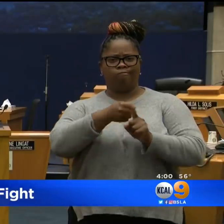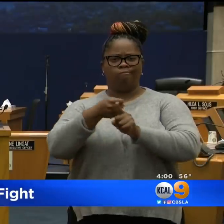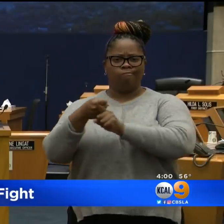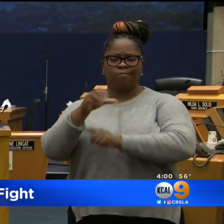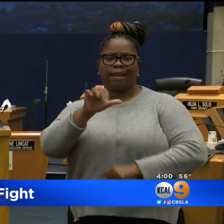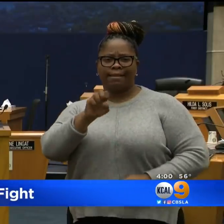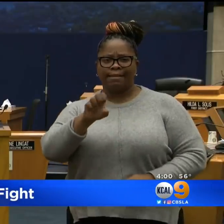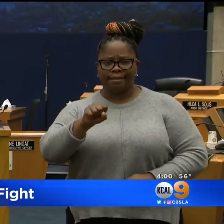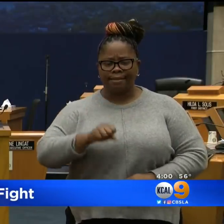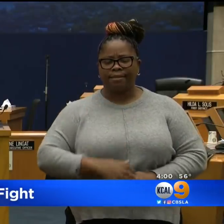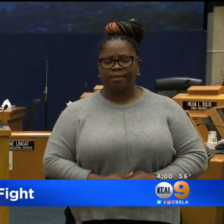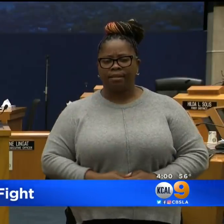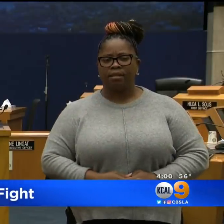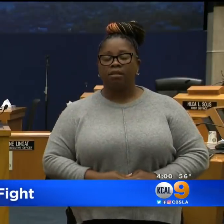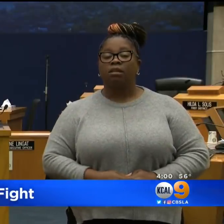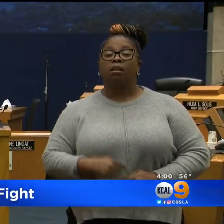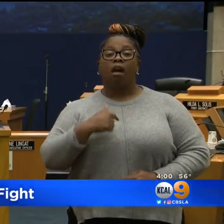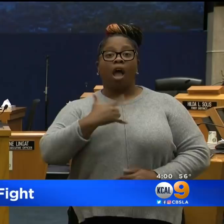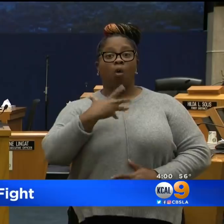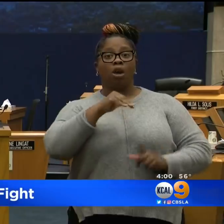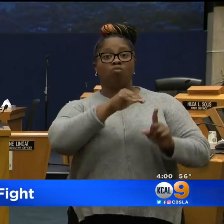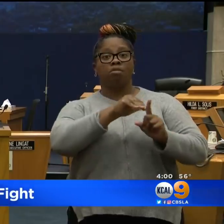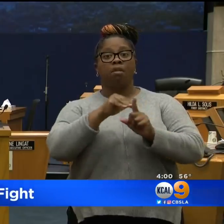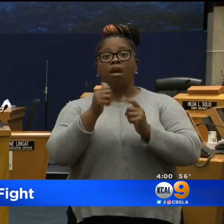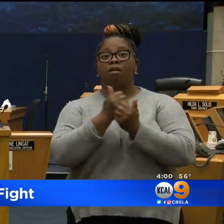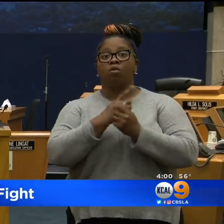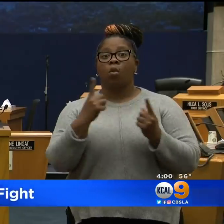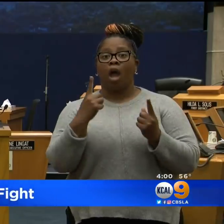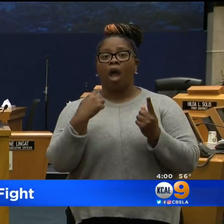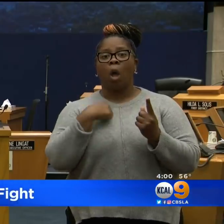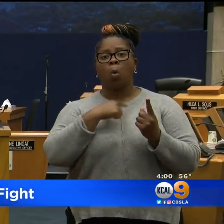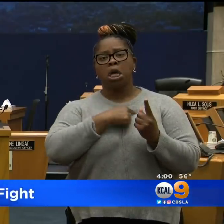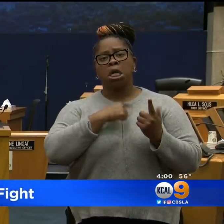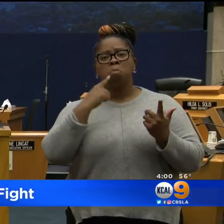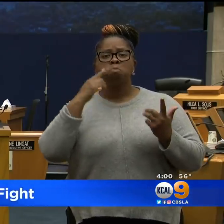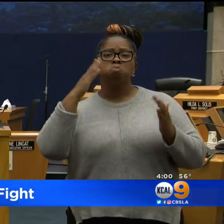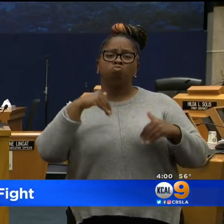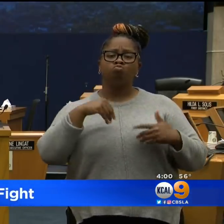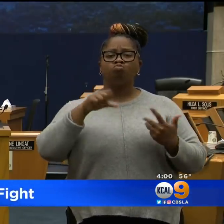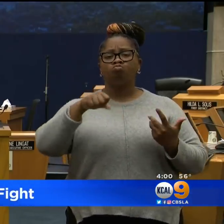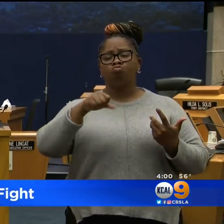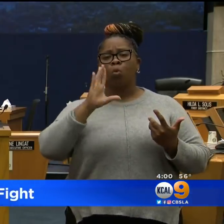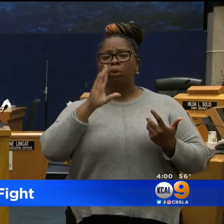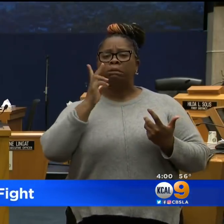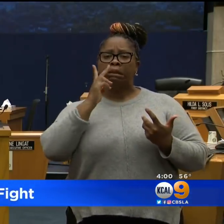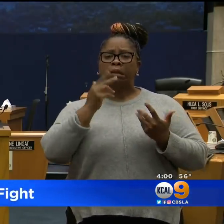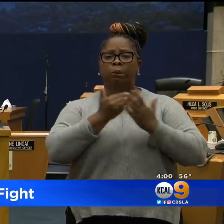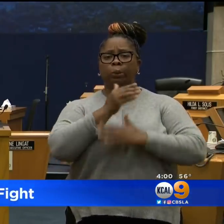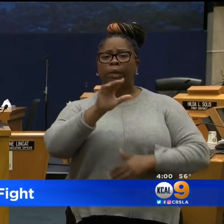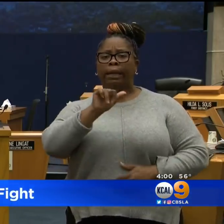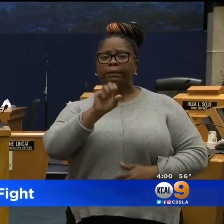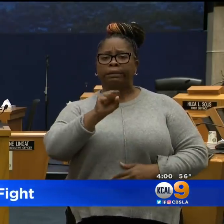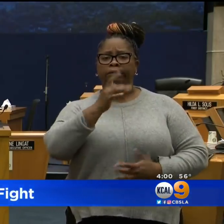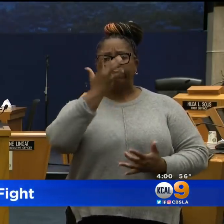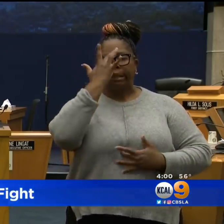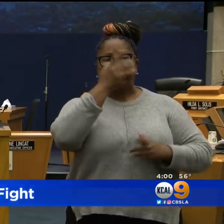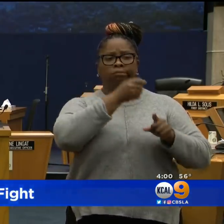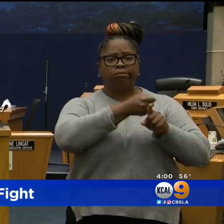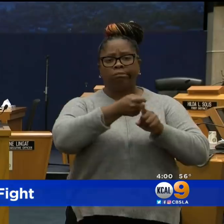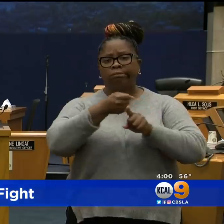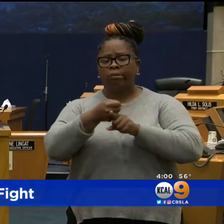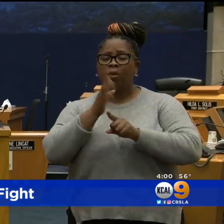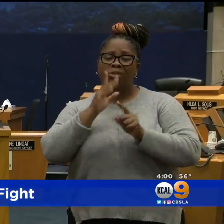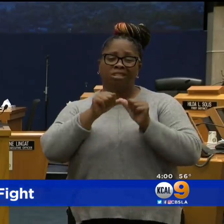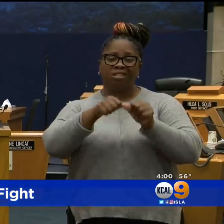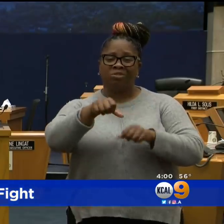I want to remind everyone that we anticipated that we would see new cases, and we will continue to see new cases